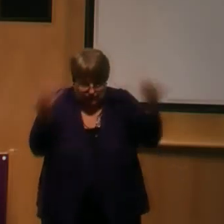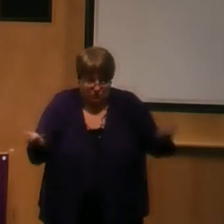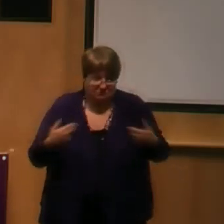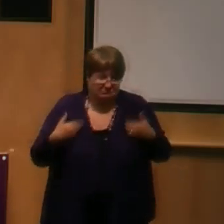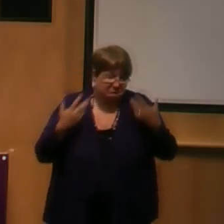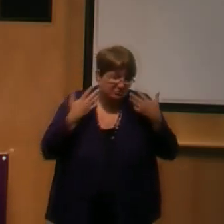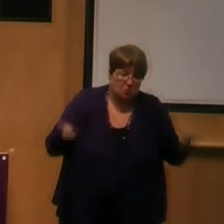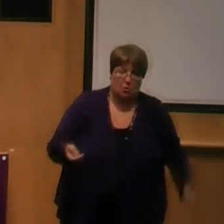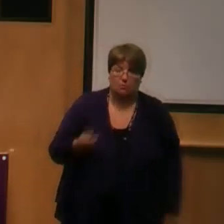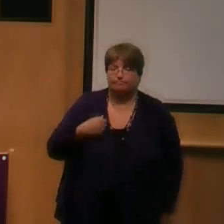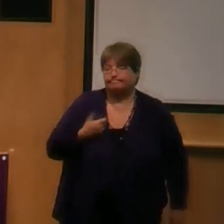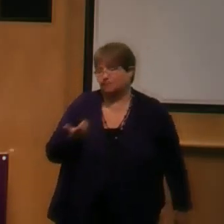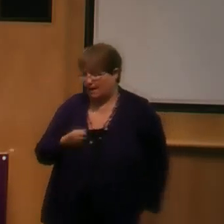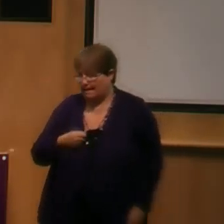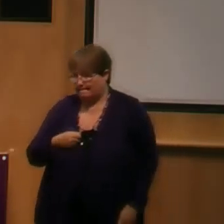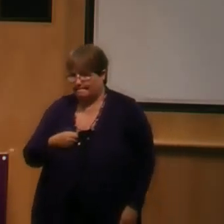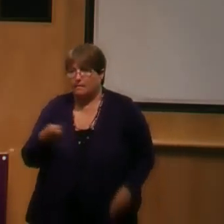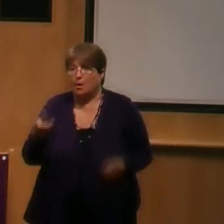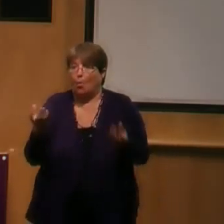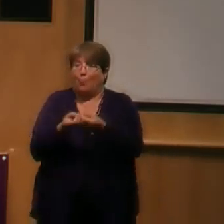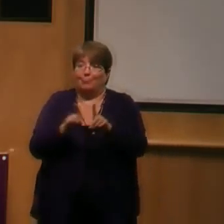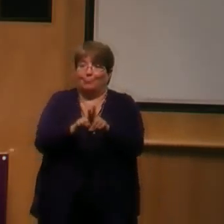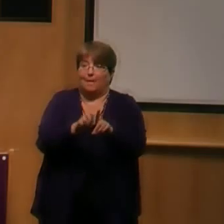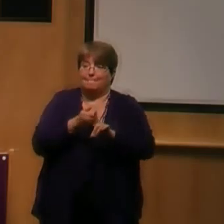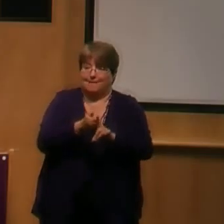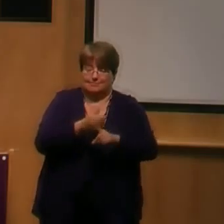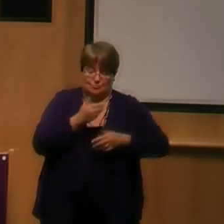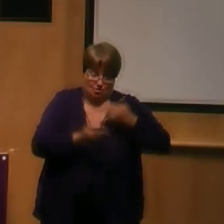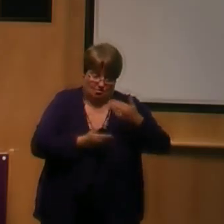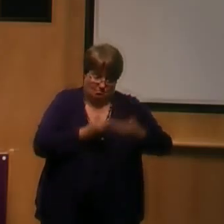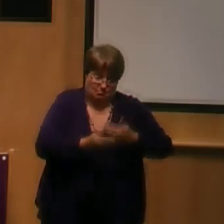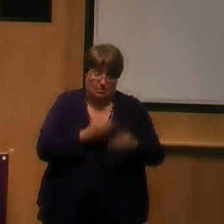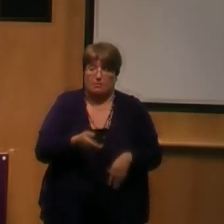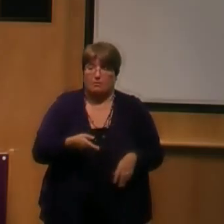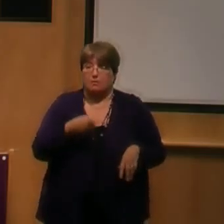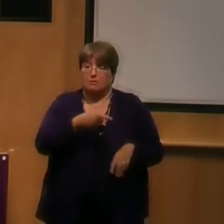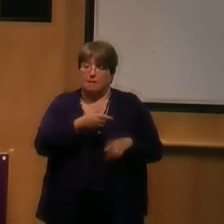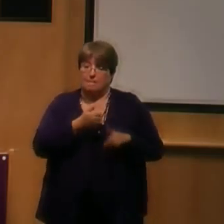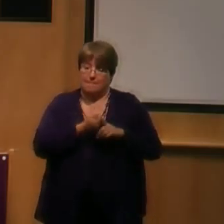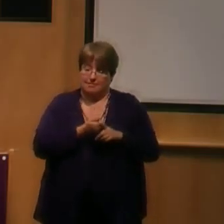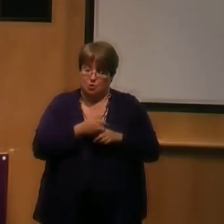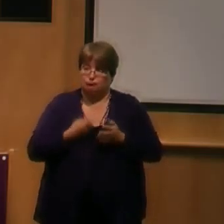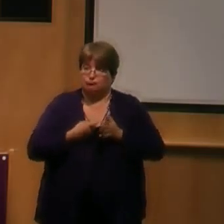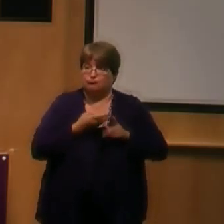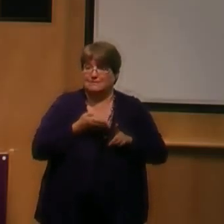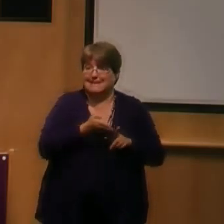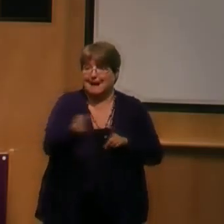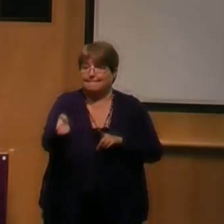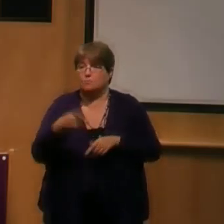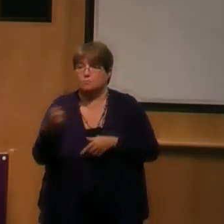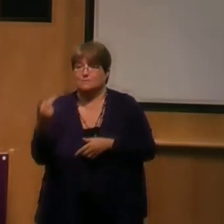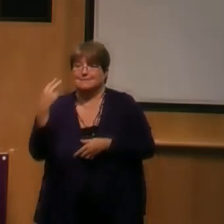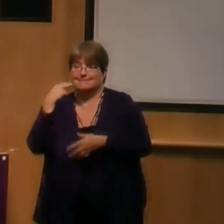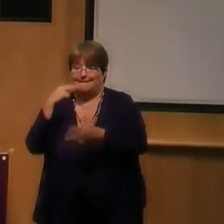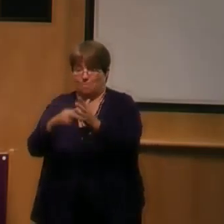scale. When she's asked what they want to achieve, they have not. So three relations refer to